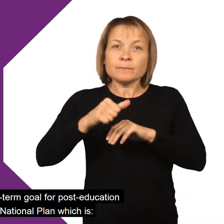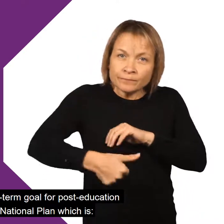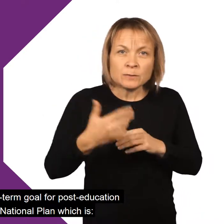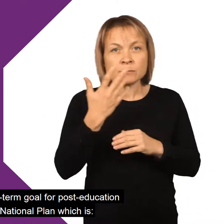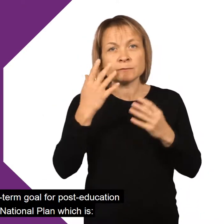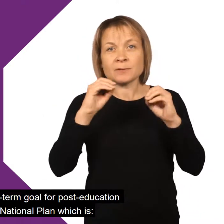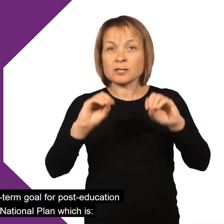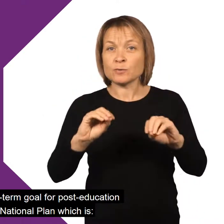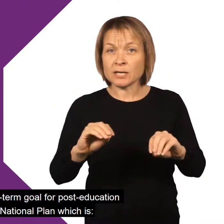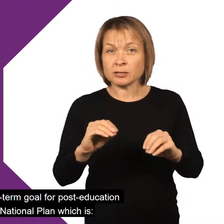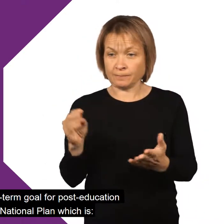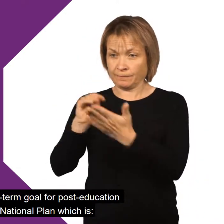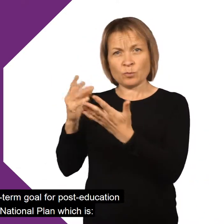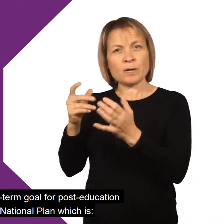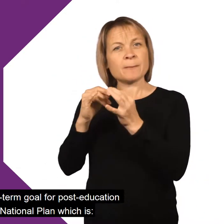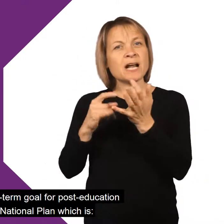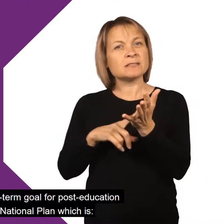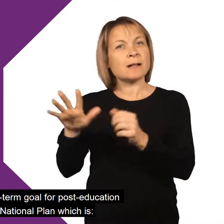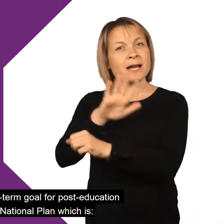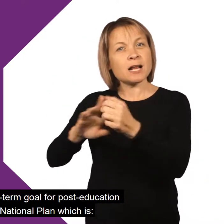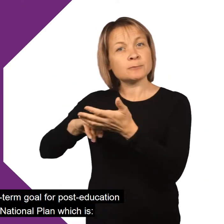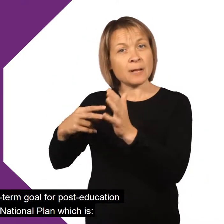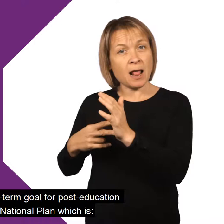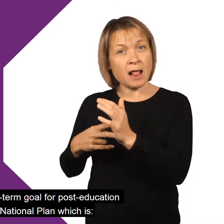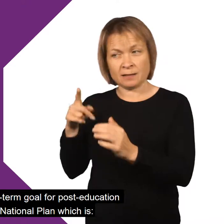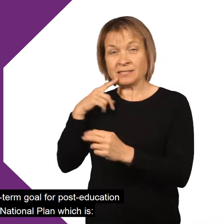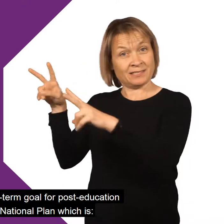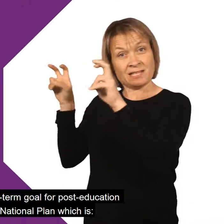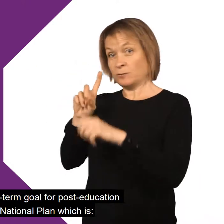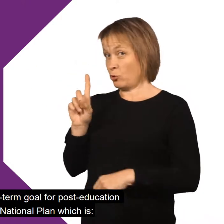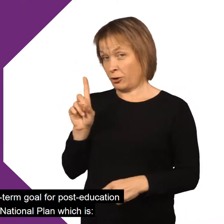education set out in the BSL National Plan Which is